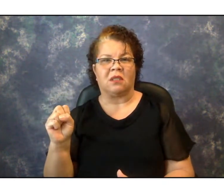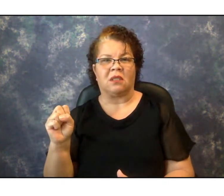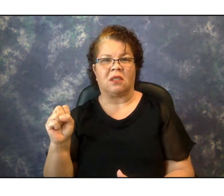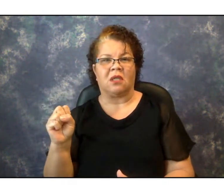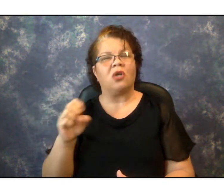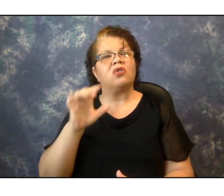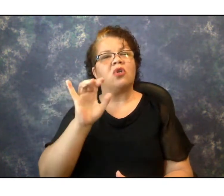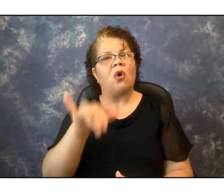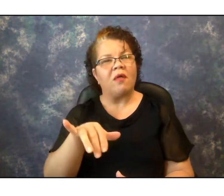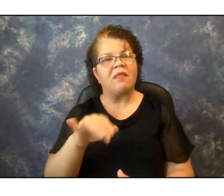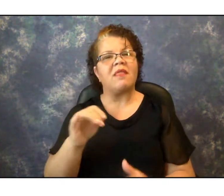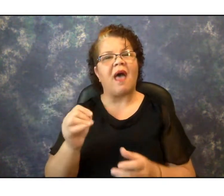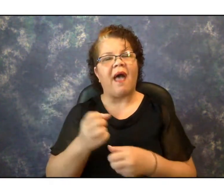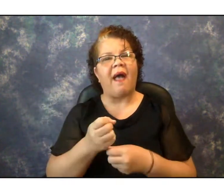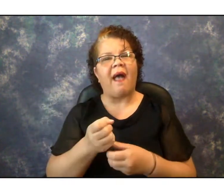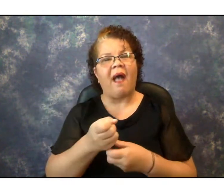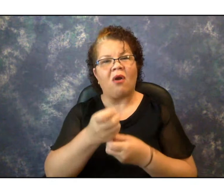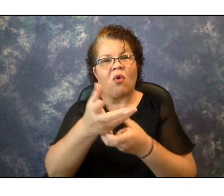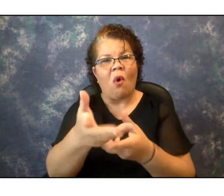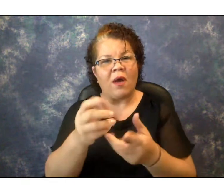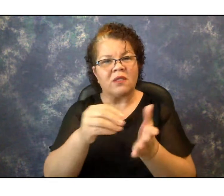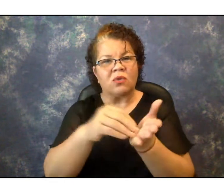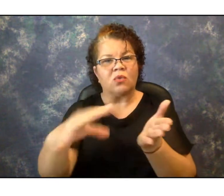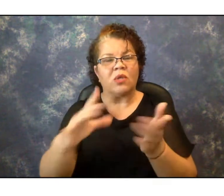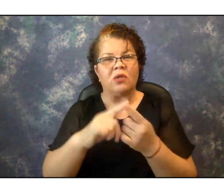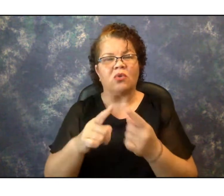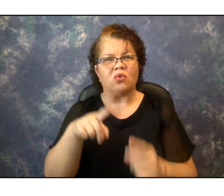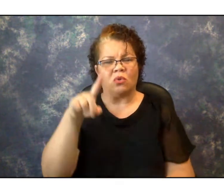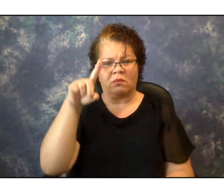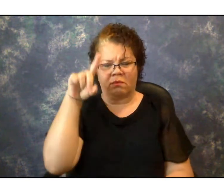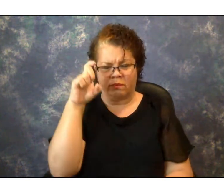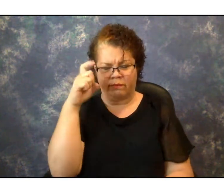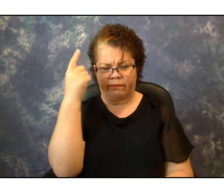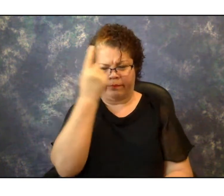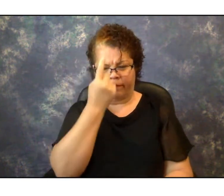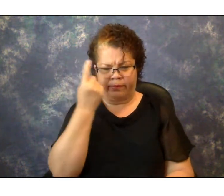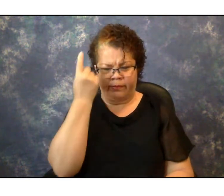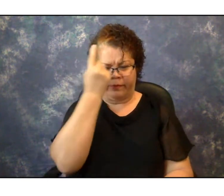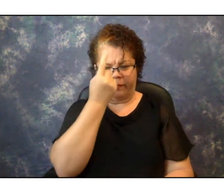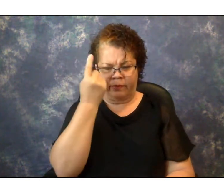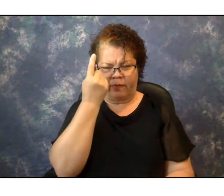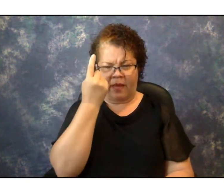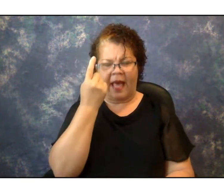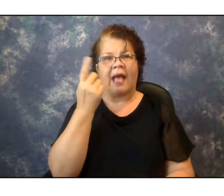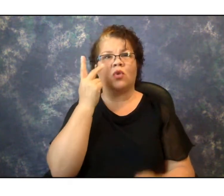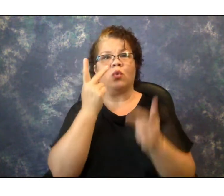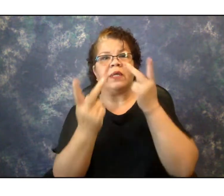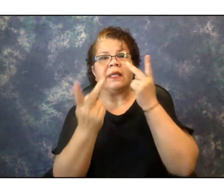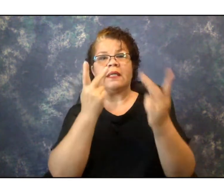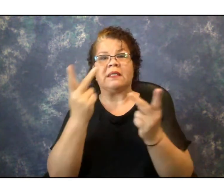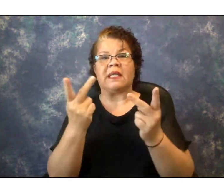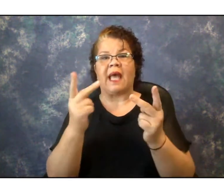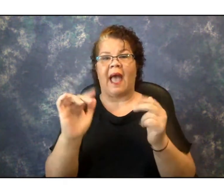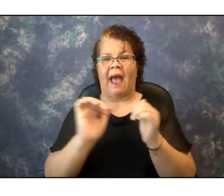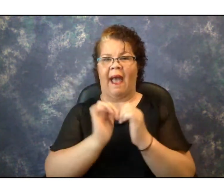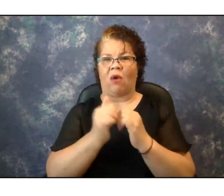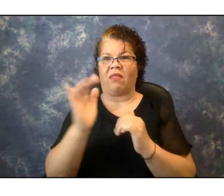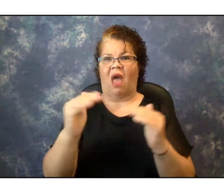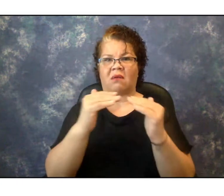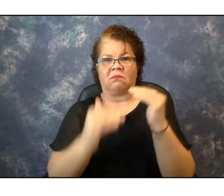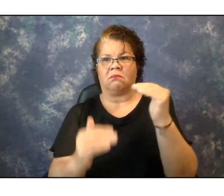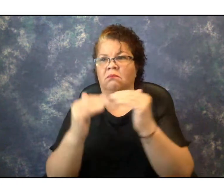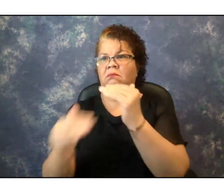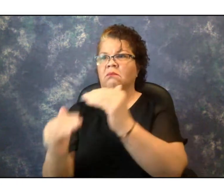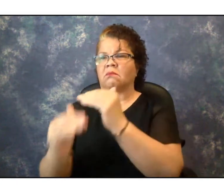that then you can see how the injustice comes to play. And one of the exciting things about teaching critical